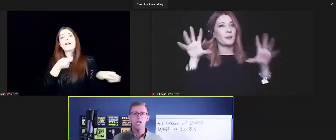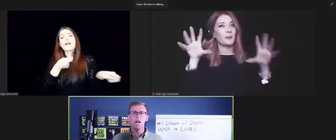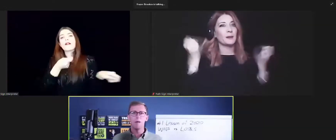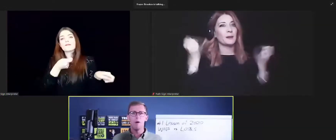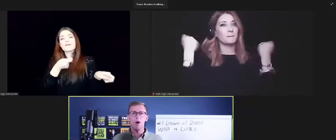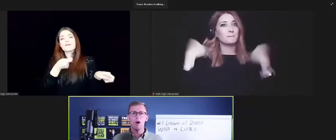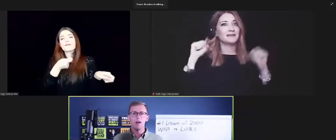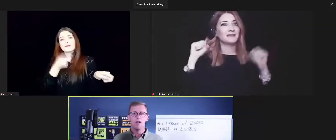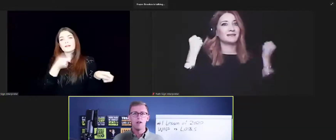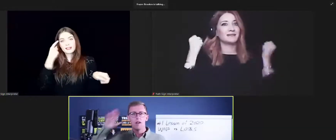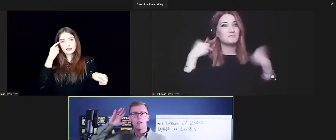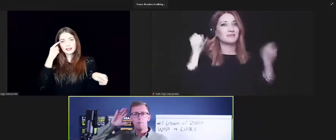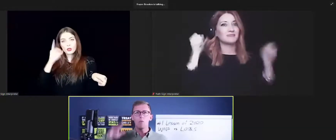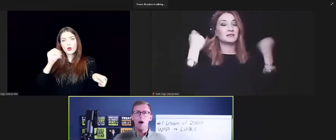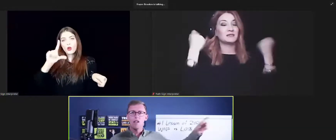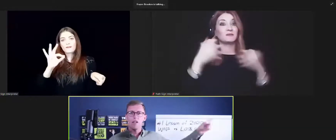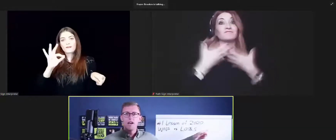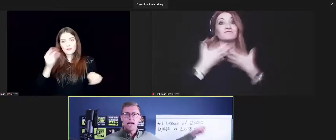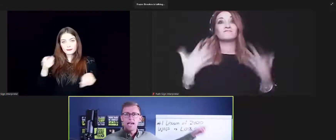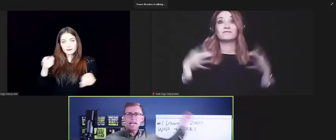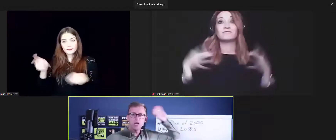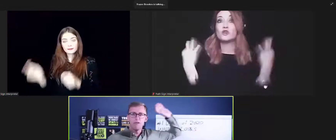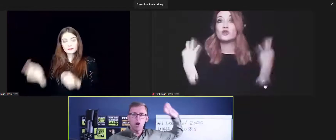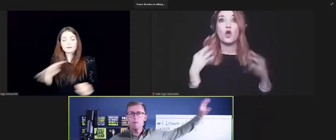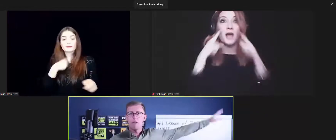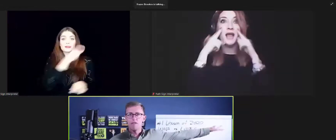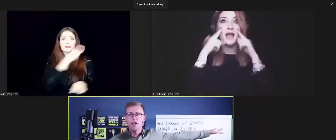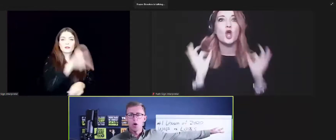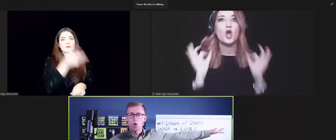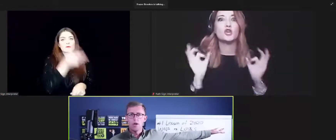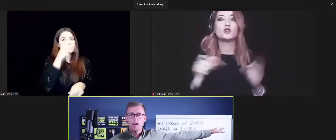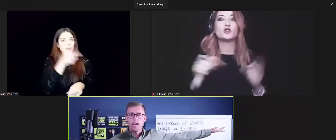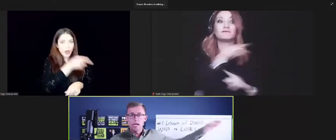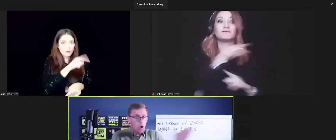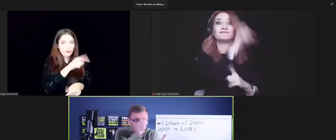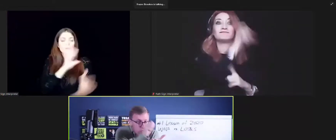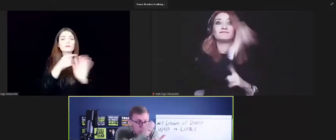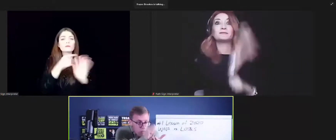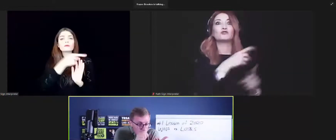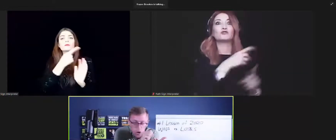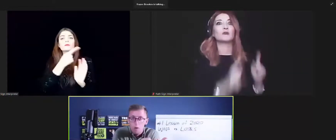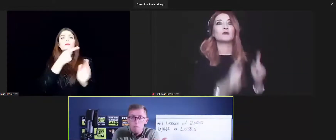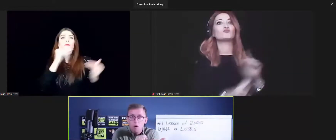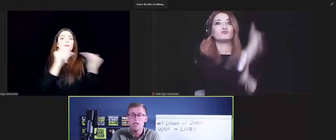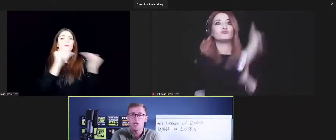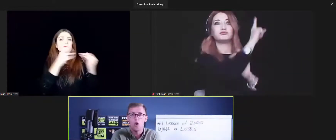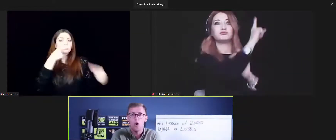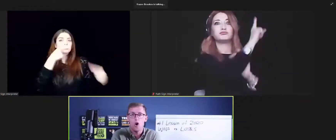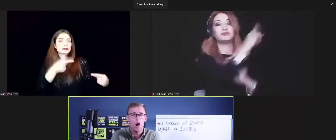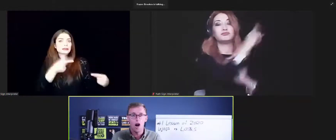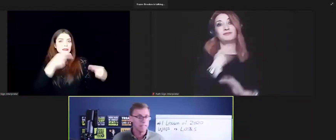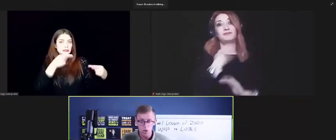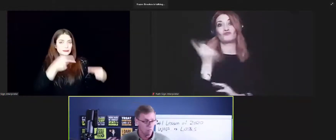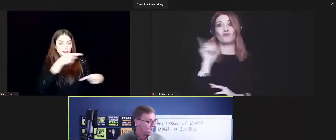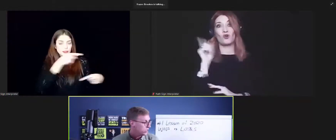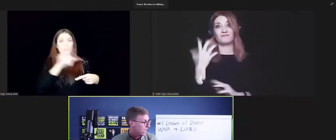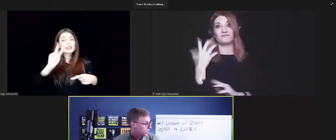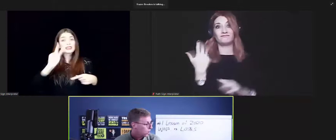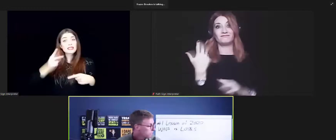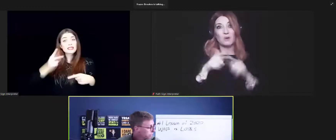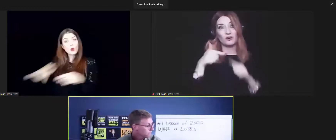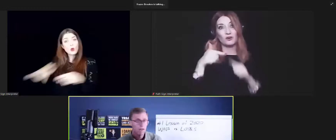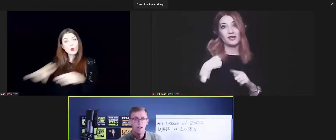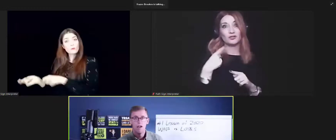little bit more. Meanwhile, he's forgotten about the first hole. He's already wrote the number on his scorecard and he's on, right, second